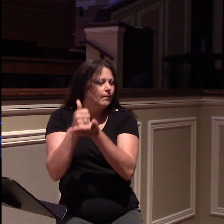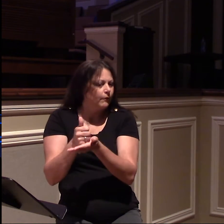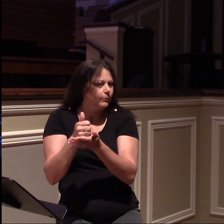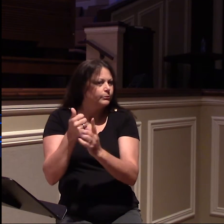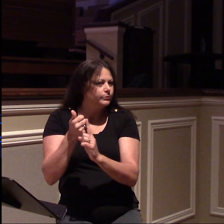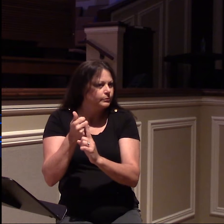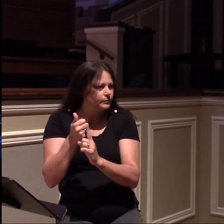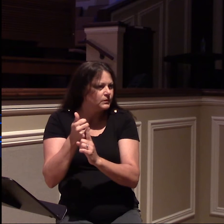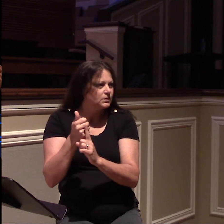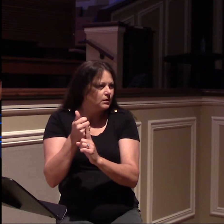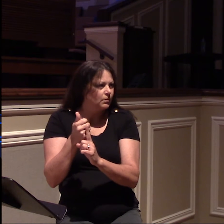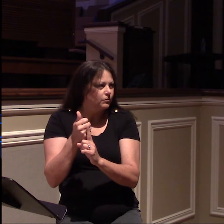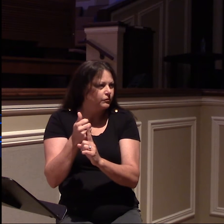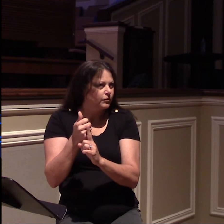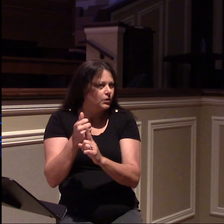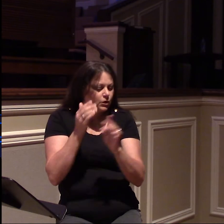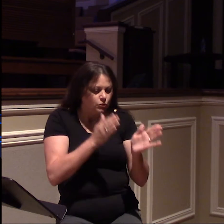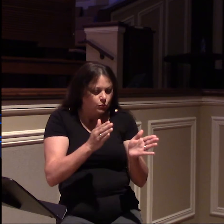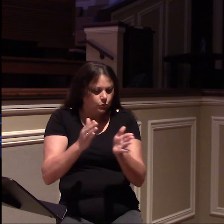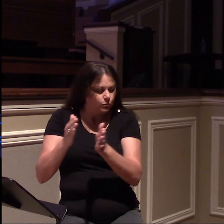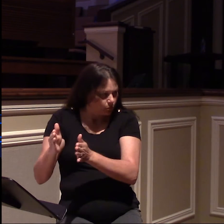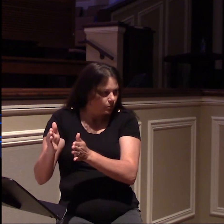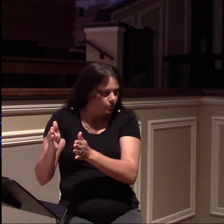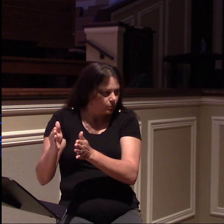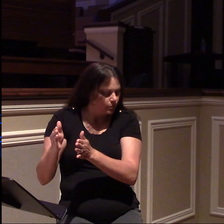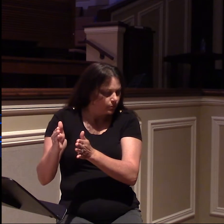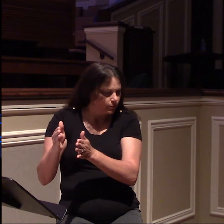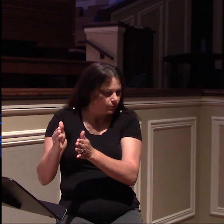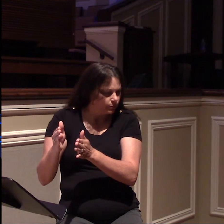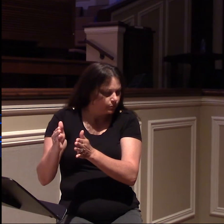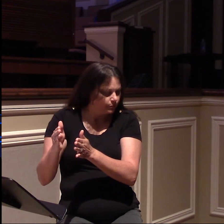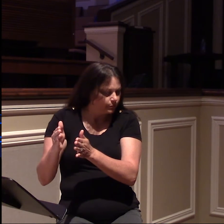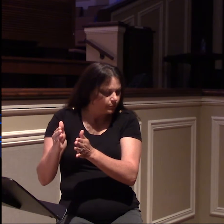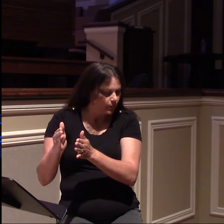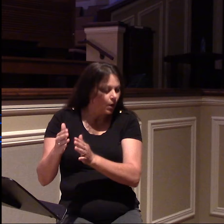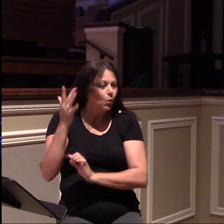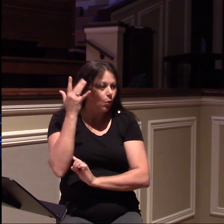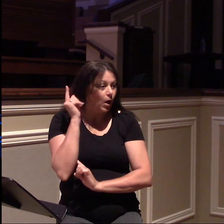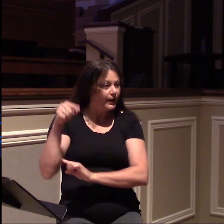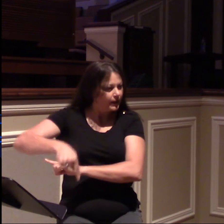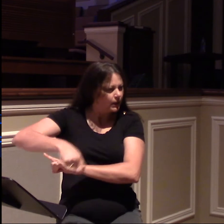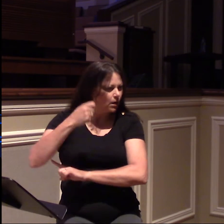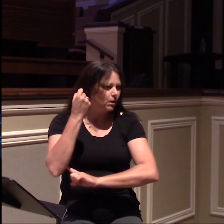something, because of his understanding of the geopolitics of the time, because of his understanding of the nature of